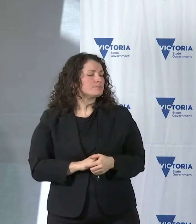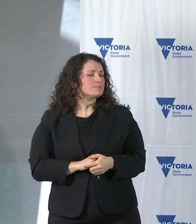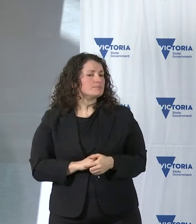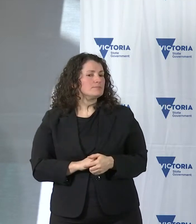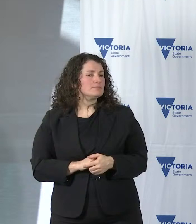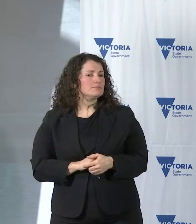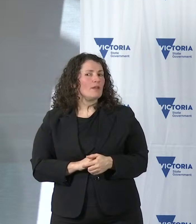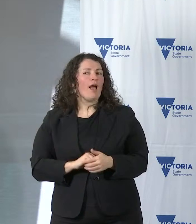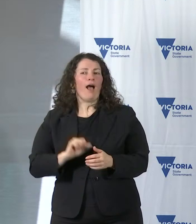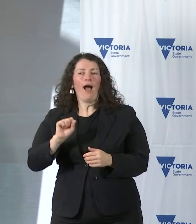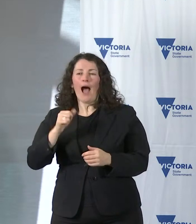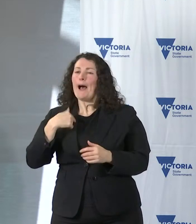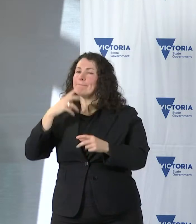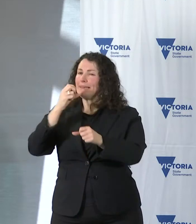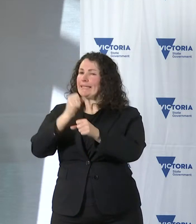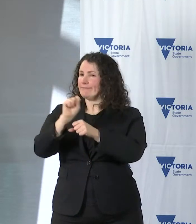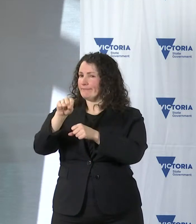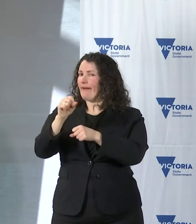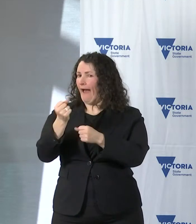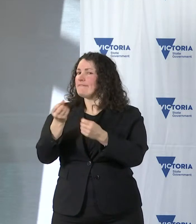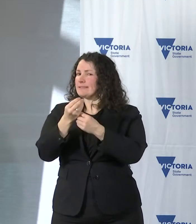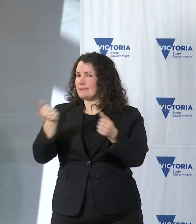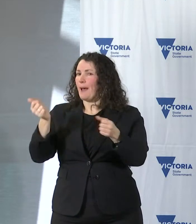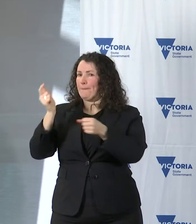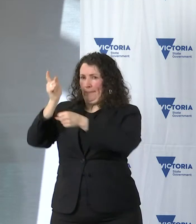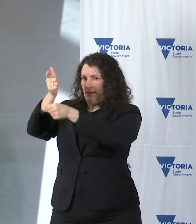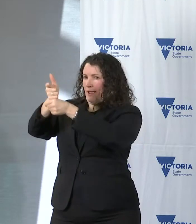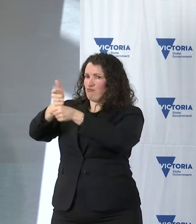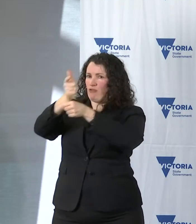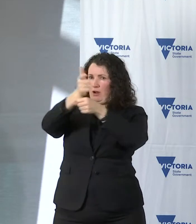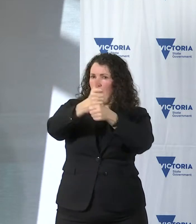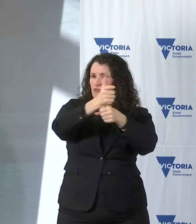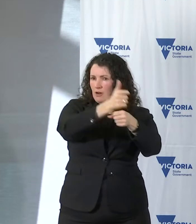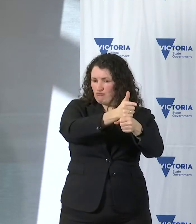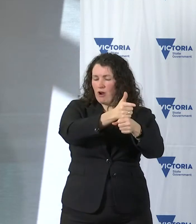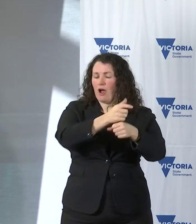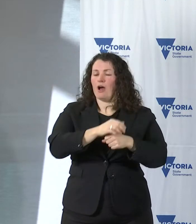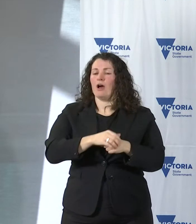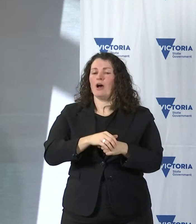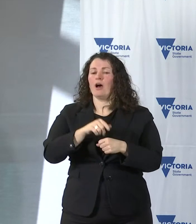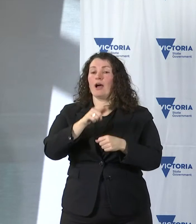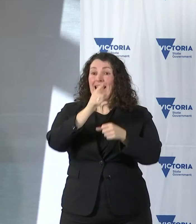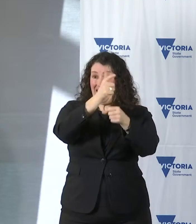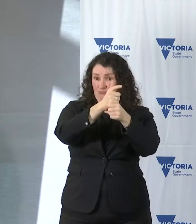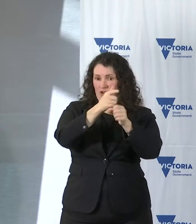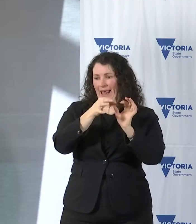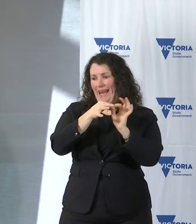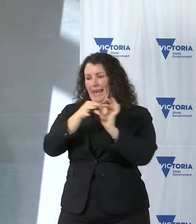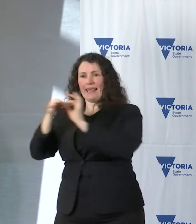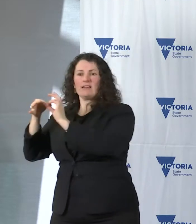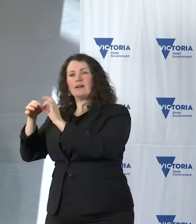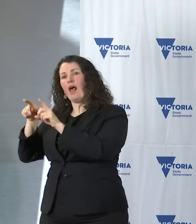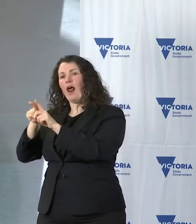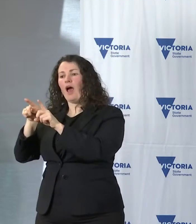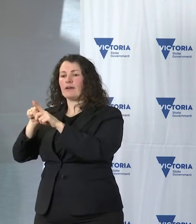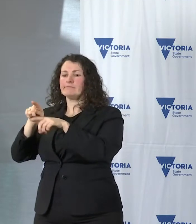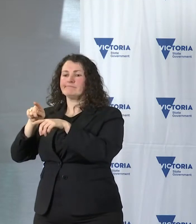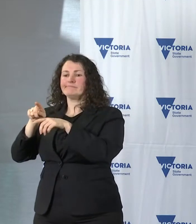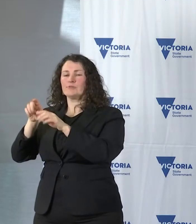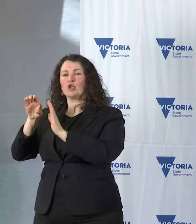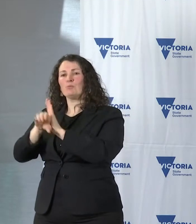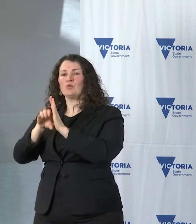technology. I know that technology is linked to national and interstate databases, but whether it's linked